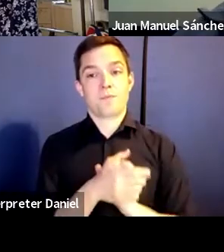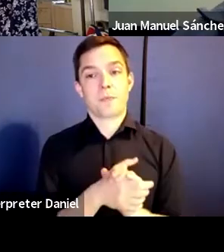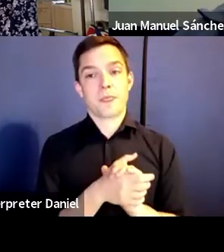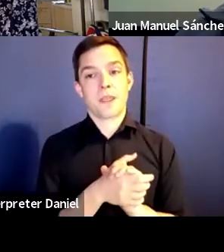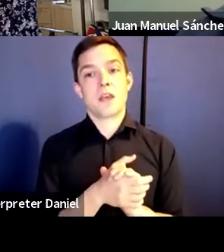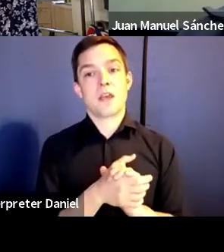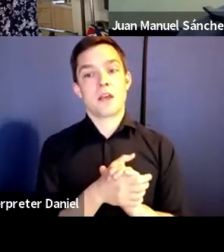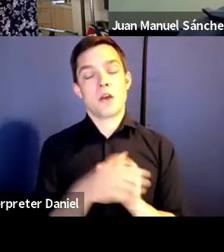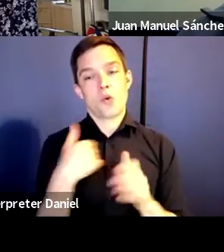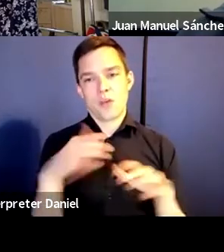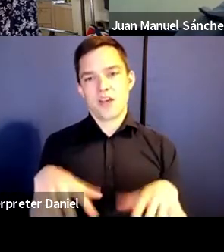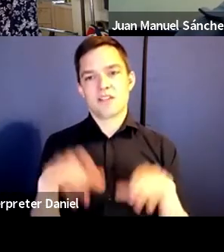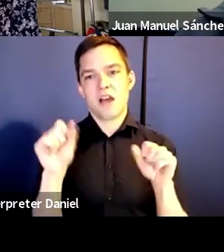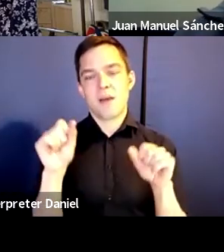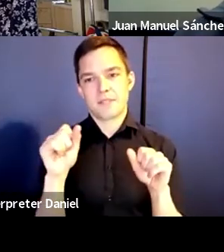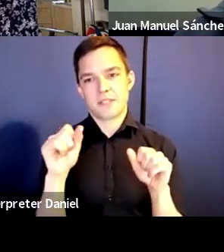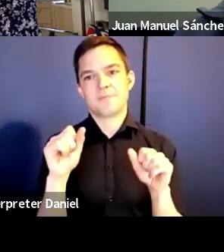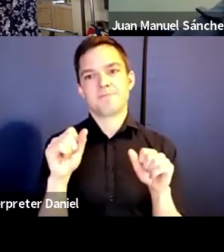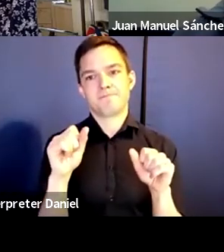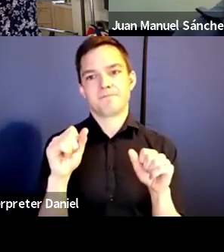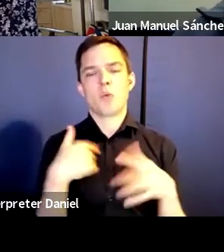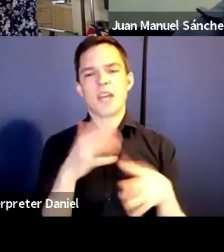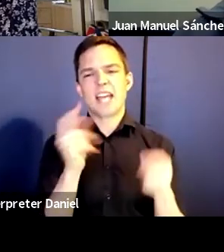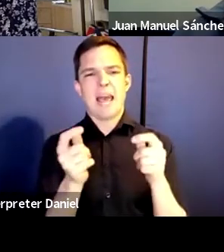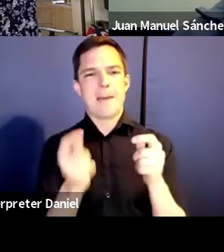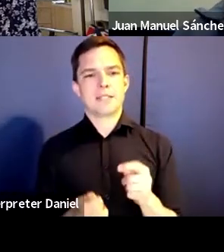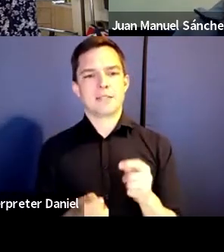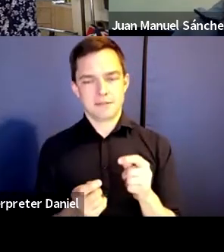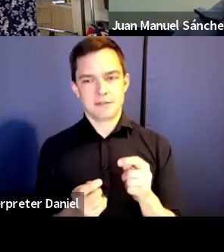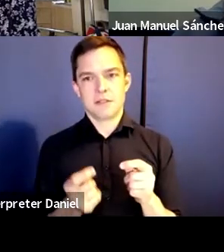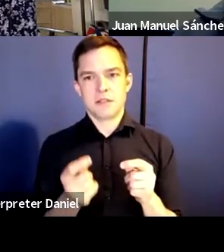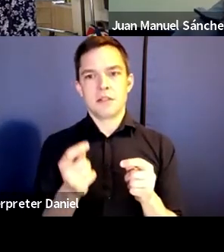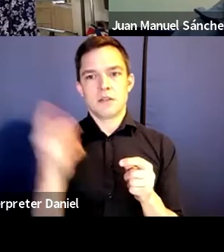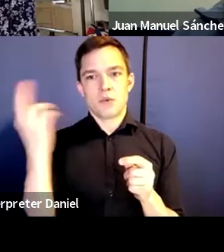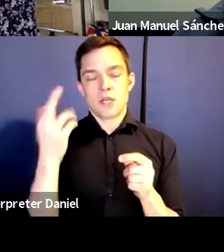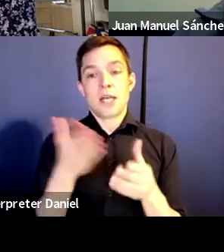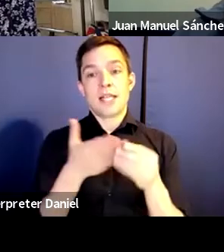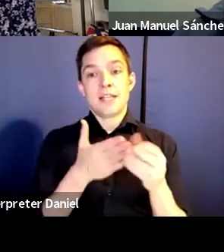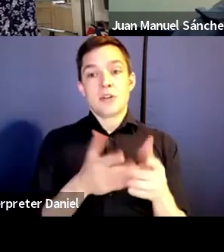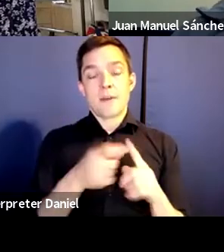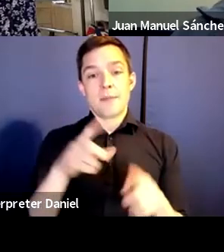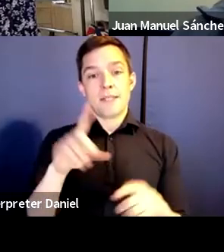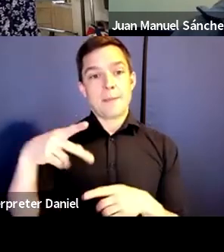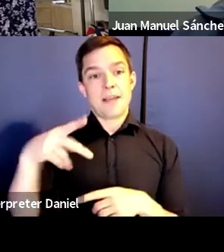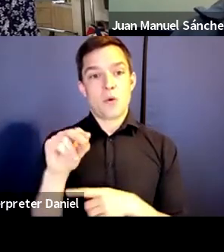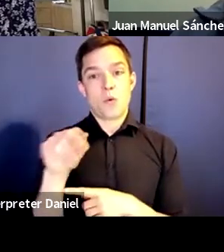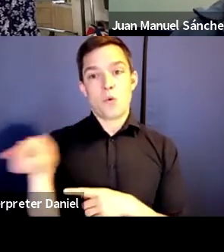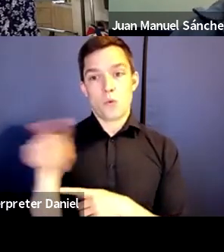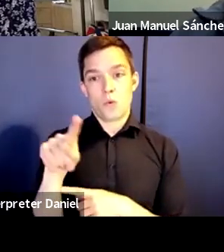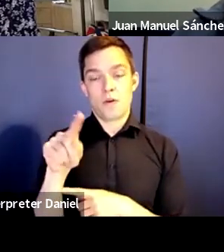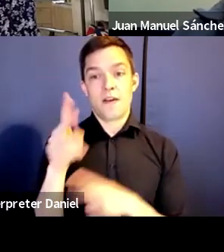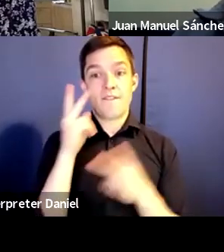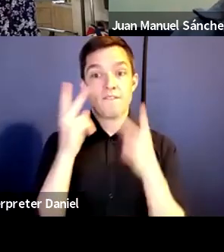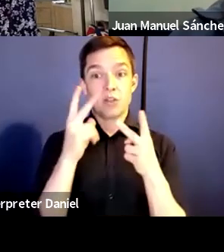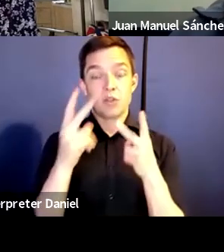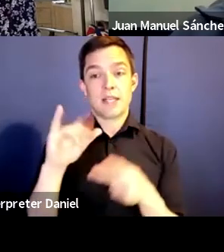We adapted, because there was leaders from the DPOs that were visually